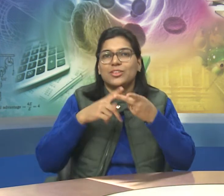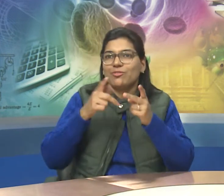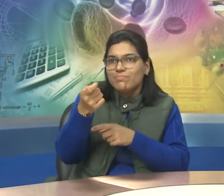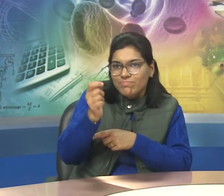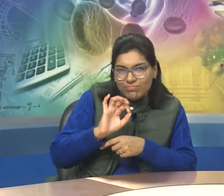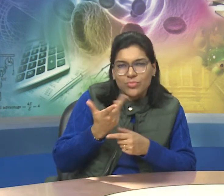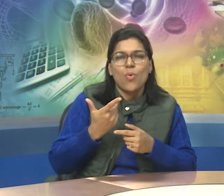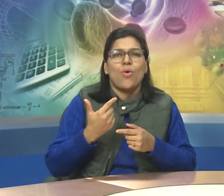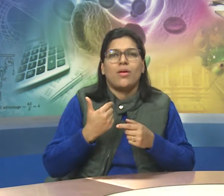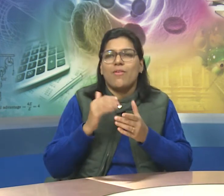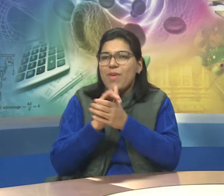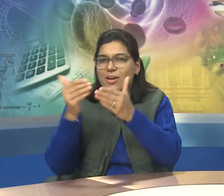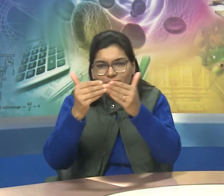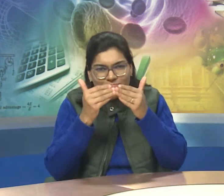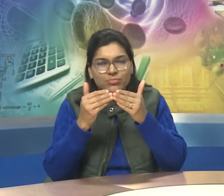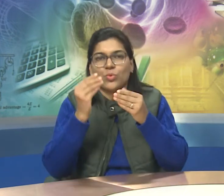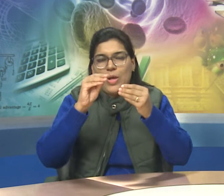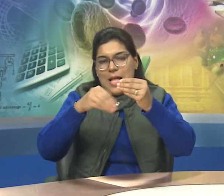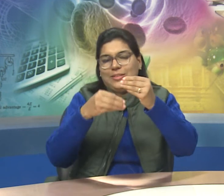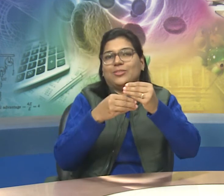performed in the allotted time.